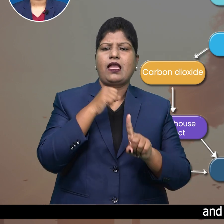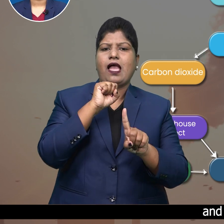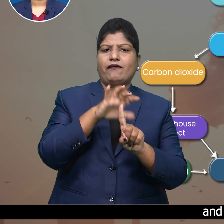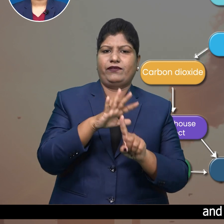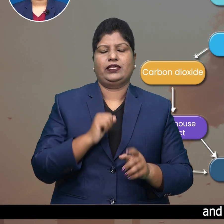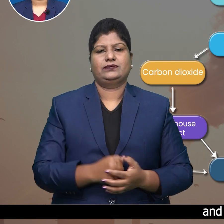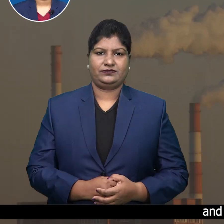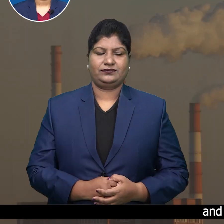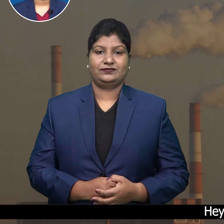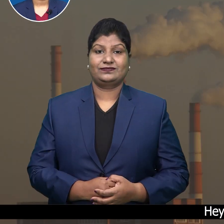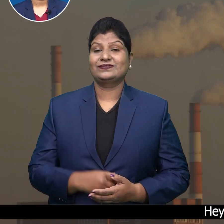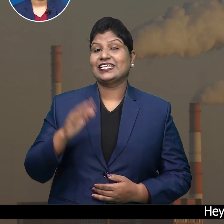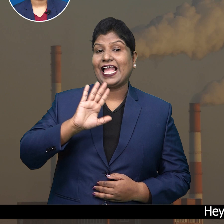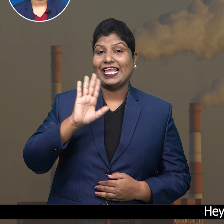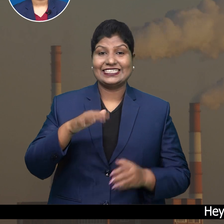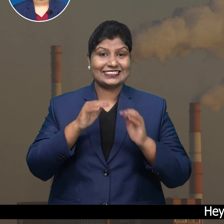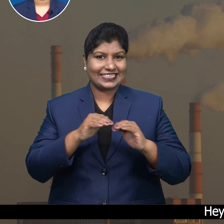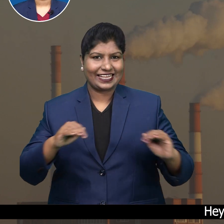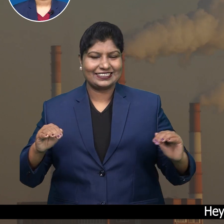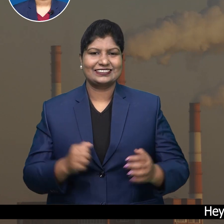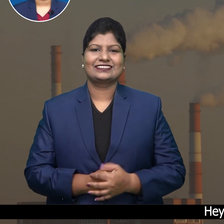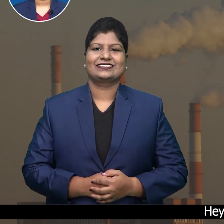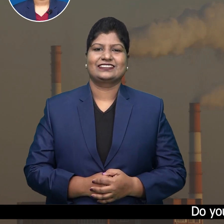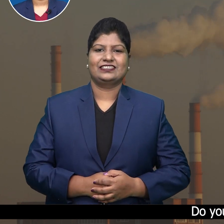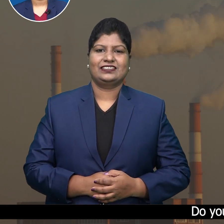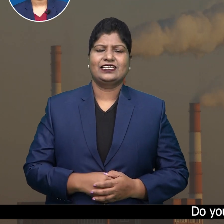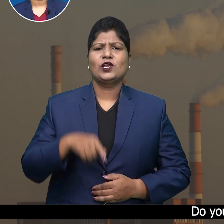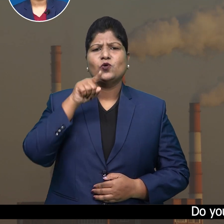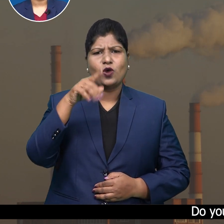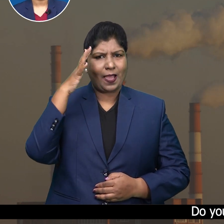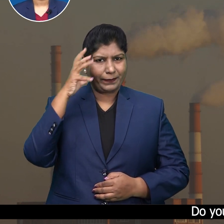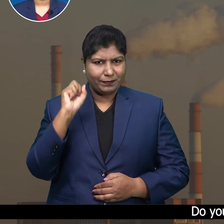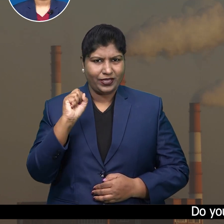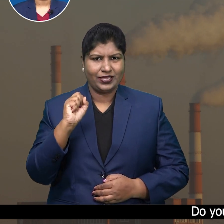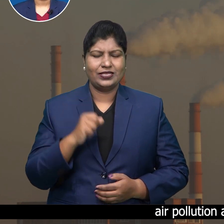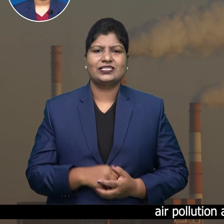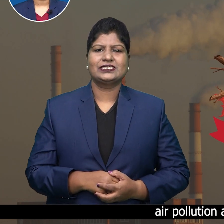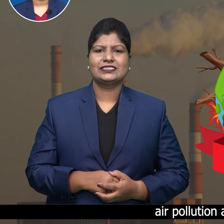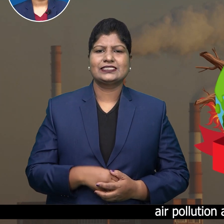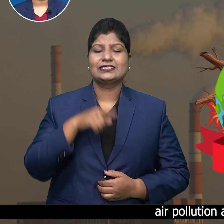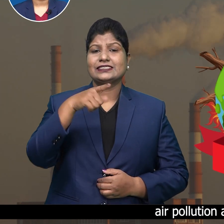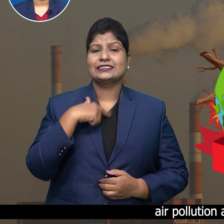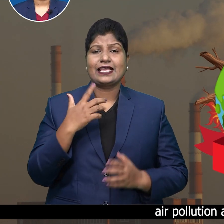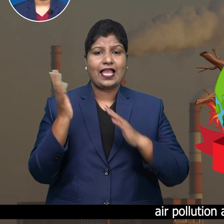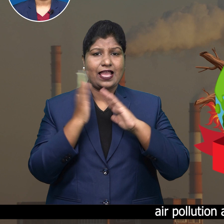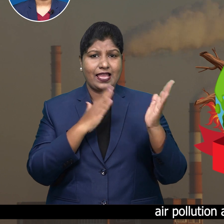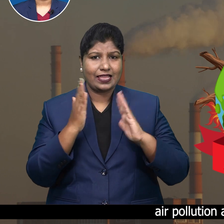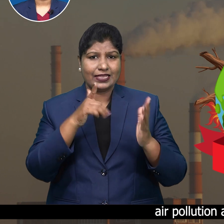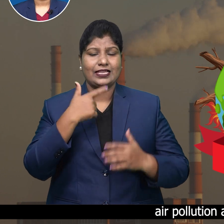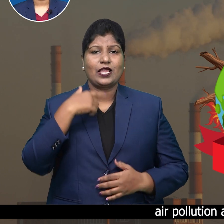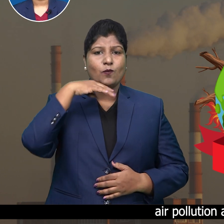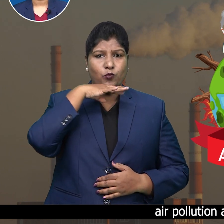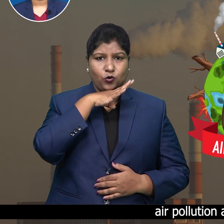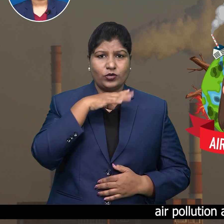effect. Hey children, do you remember air pollution